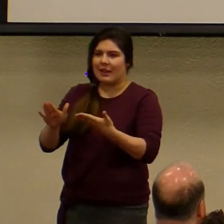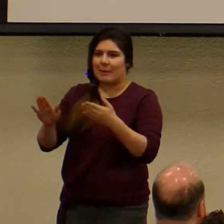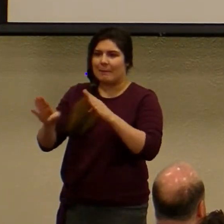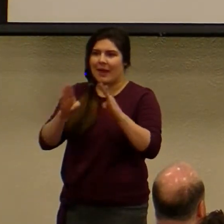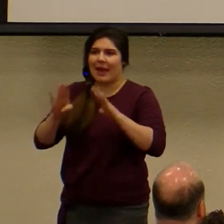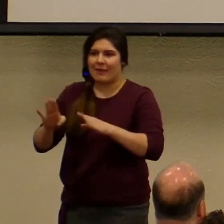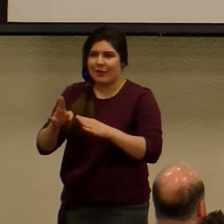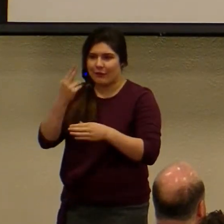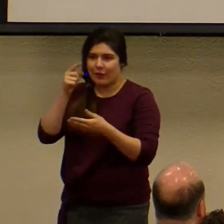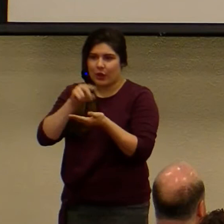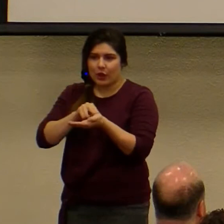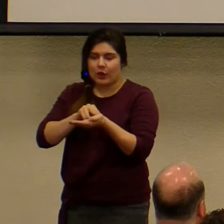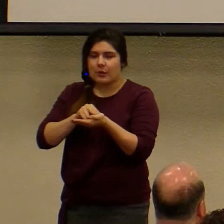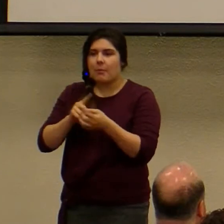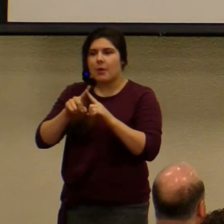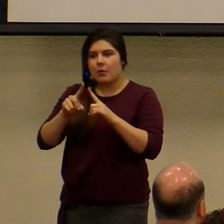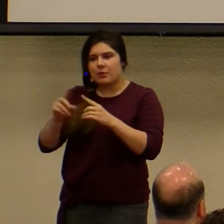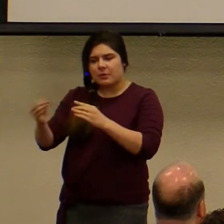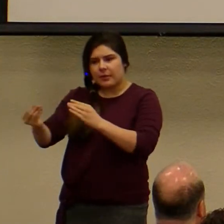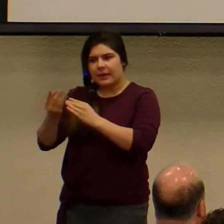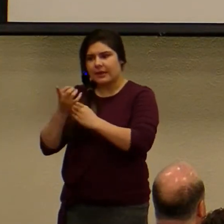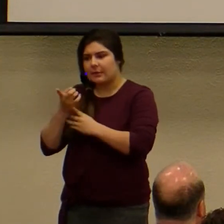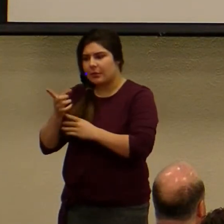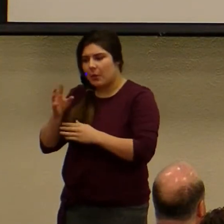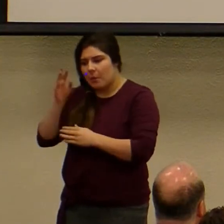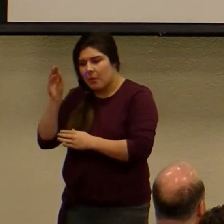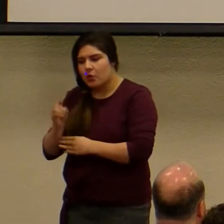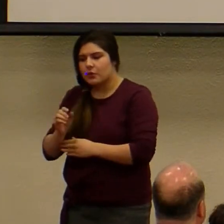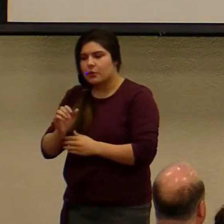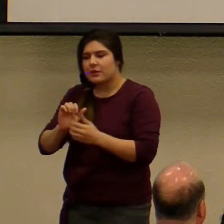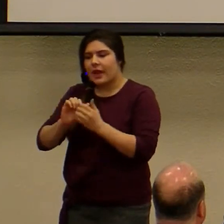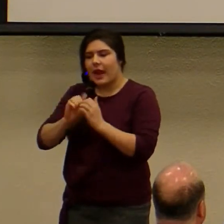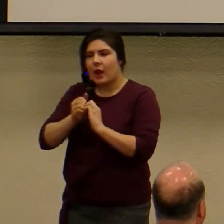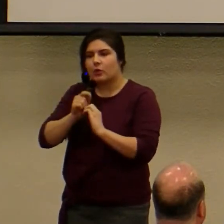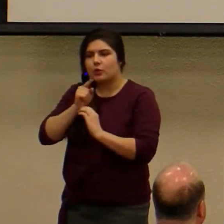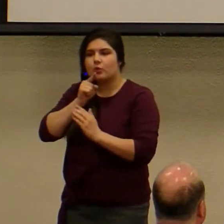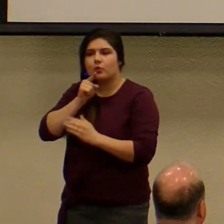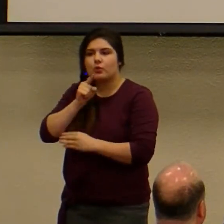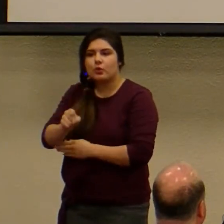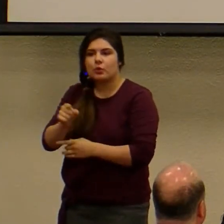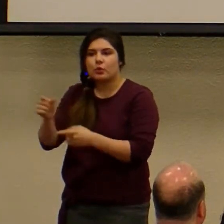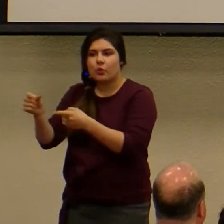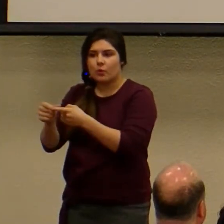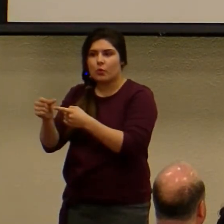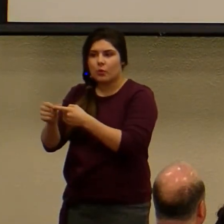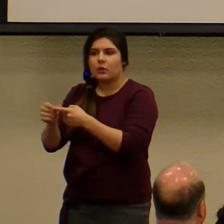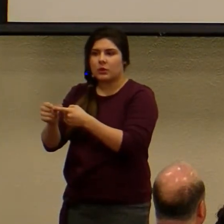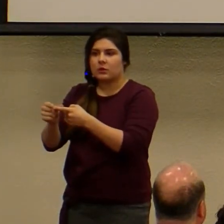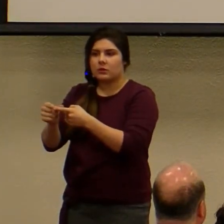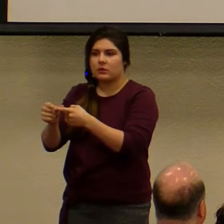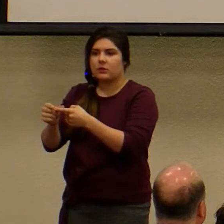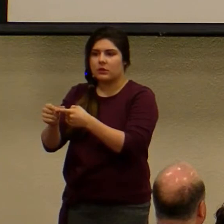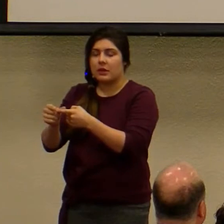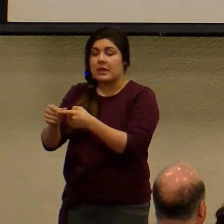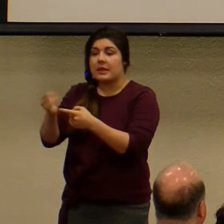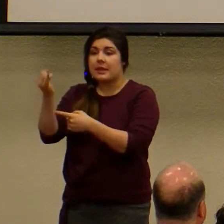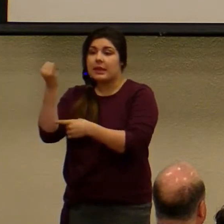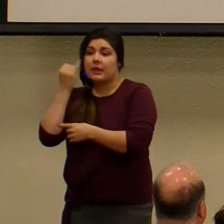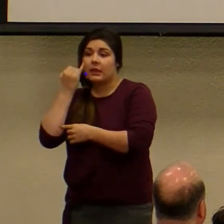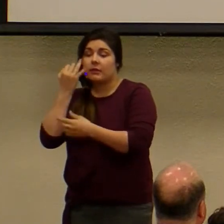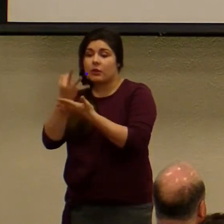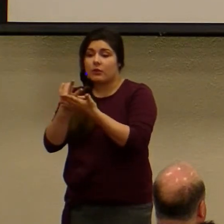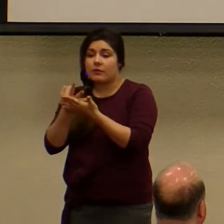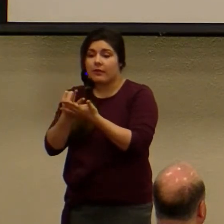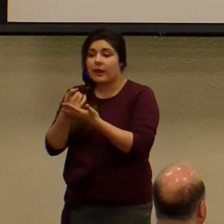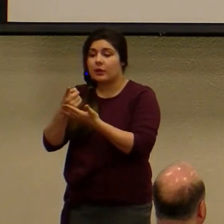What struck him the most was how true the words were. That if in fact you do believe